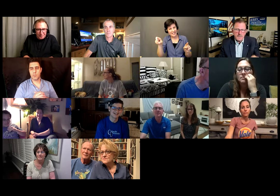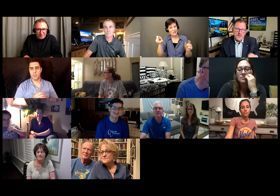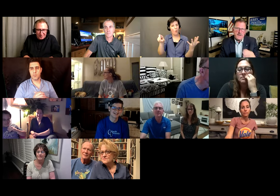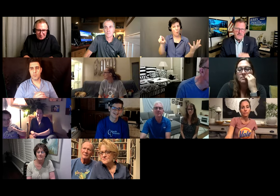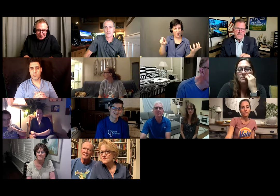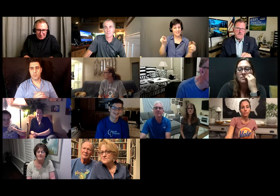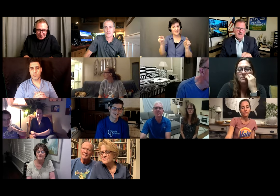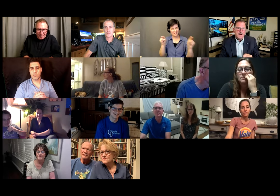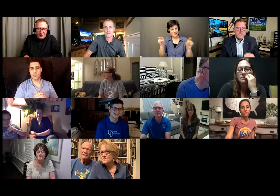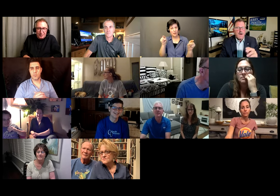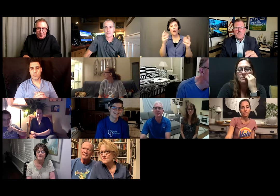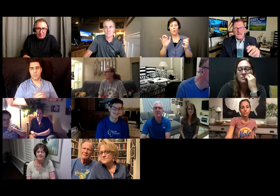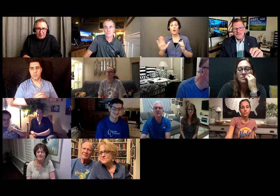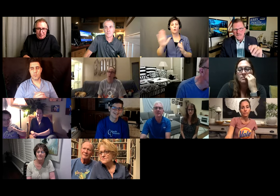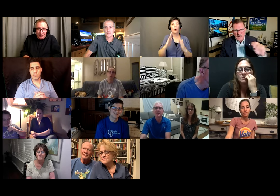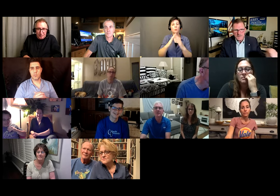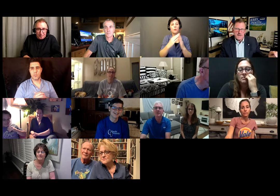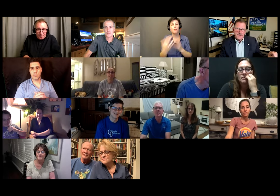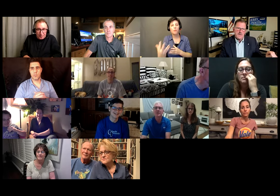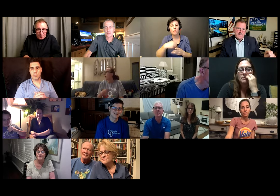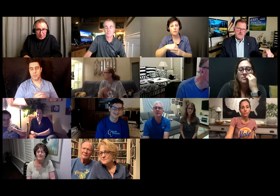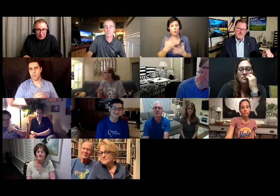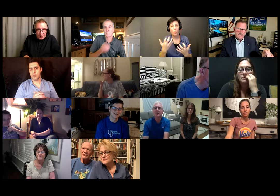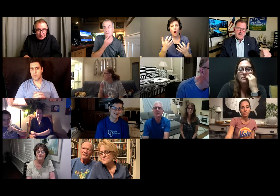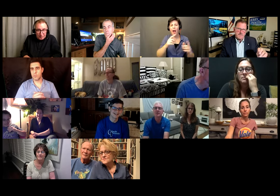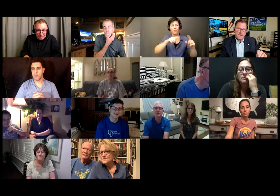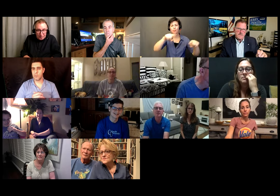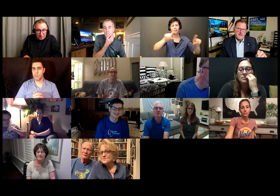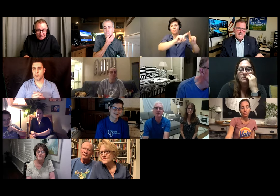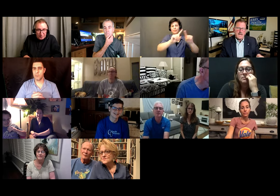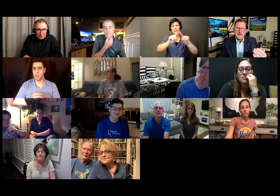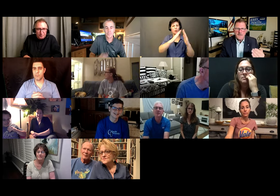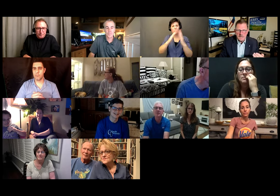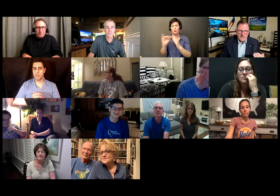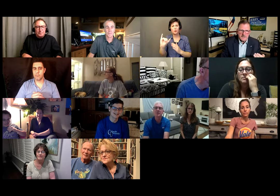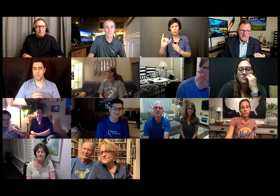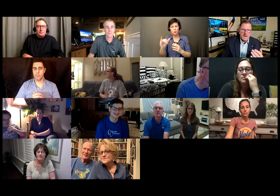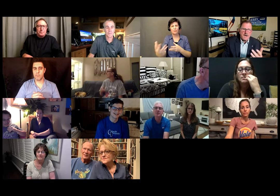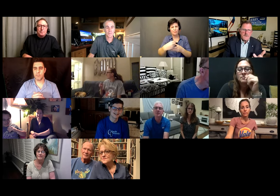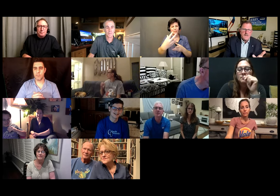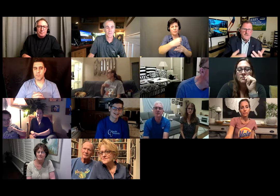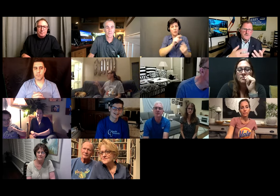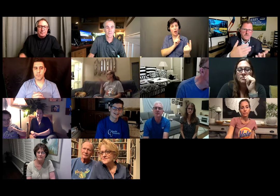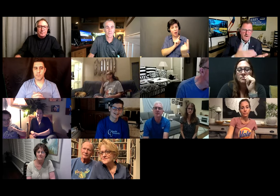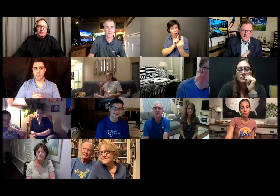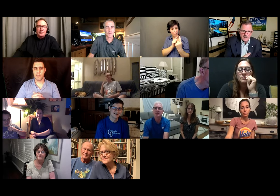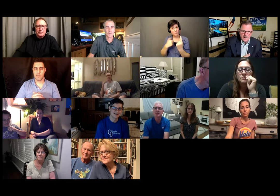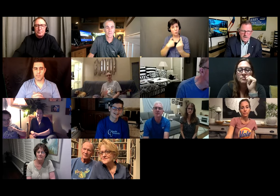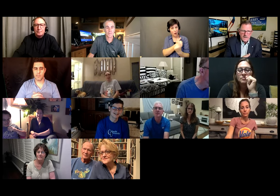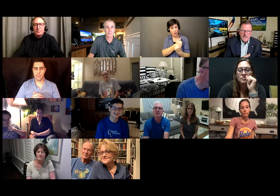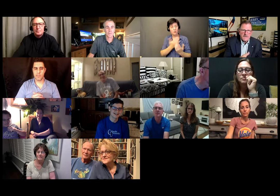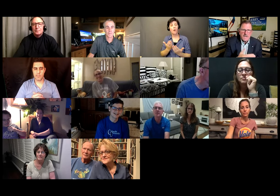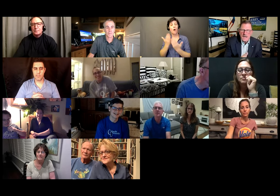your community involved, along with having other communities in the city involved, and coming to us and offering to